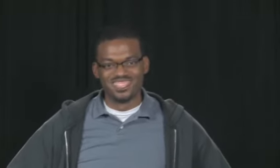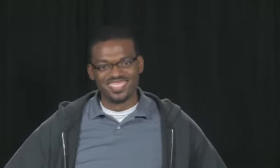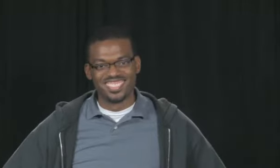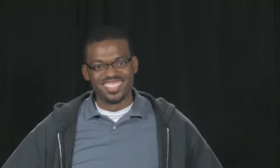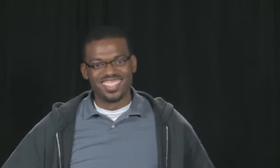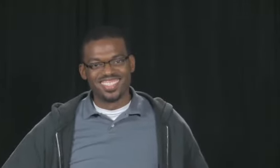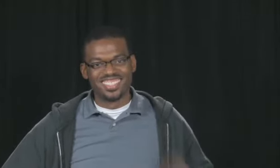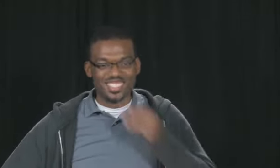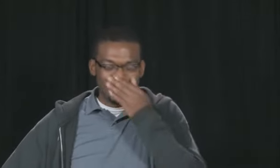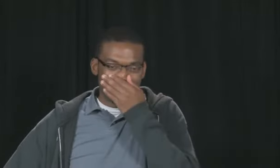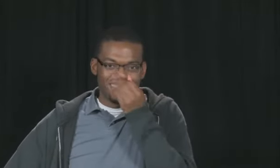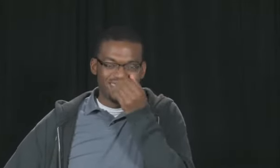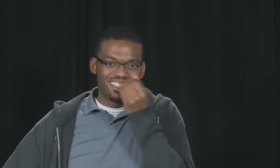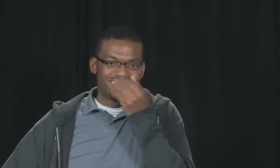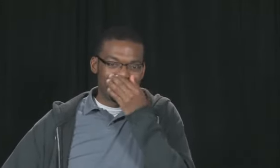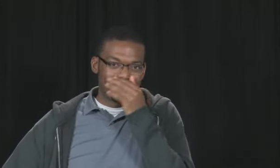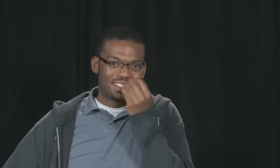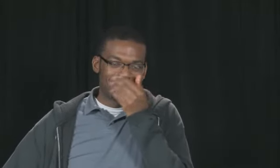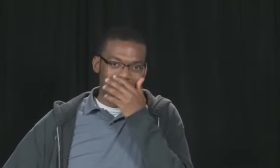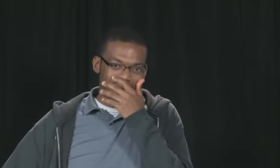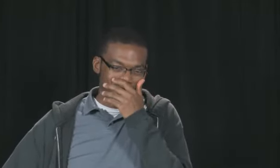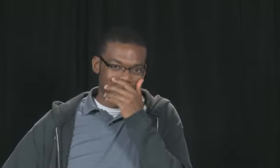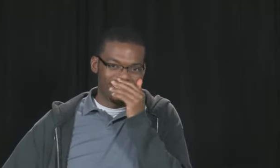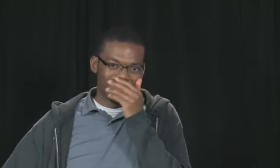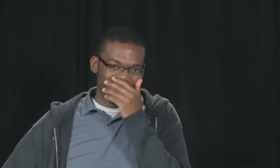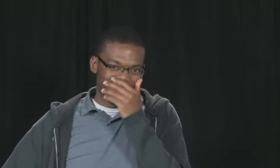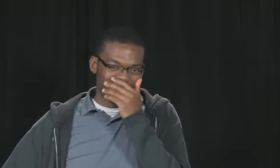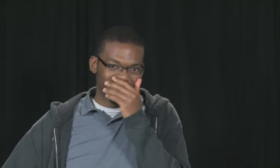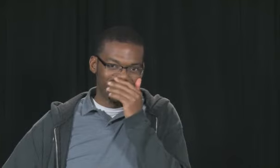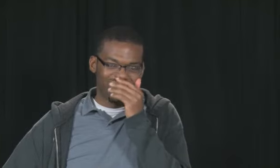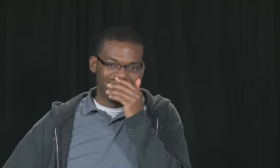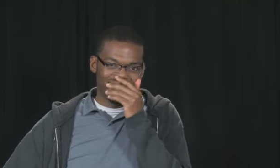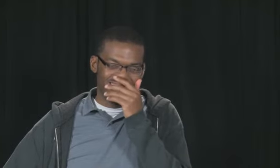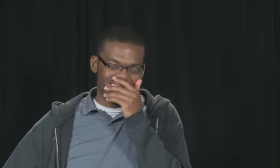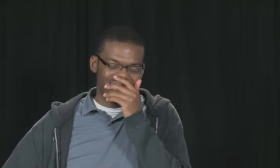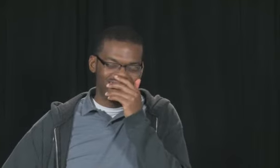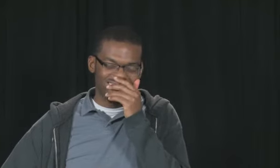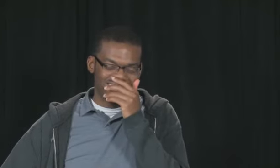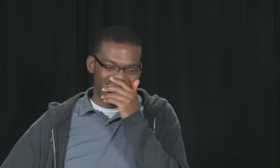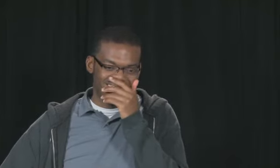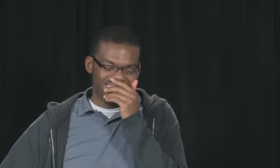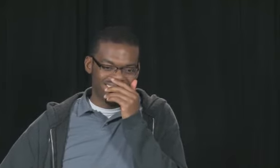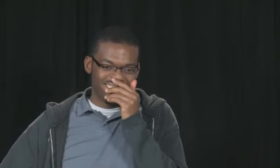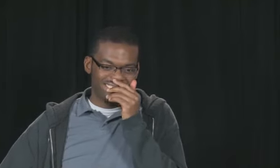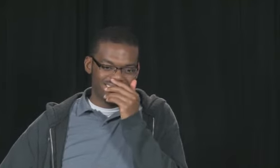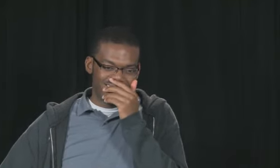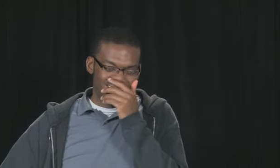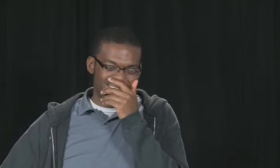I don't know if I used any note that was the same. Huh. So think of sevenths, you